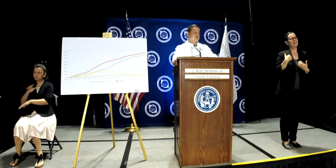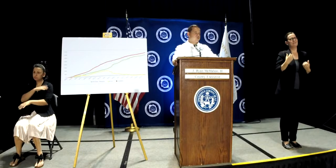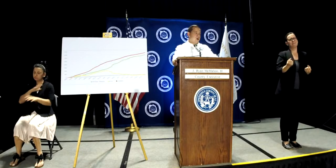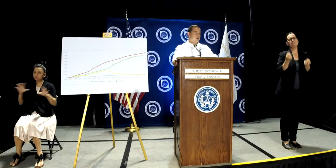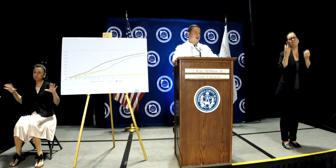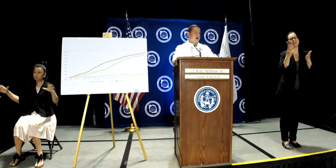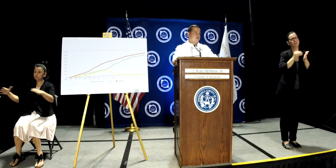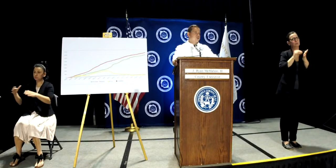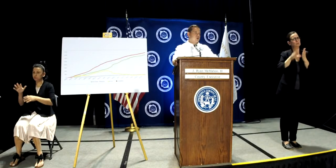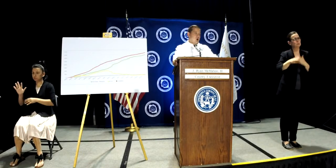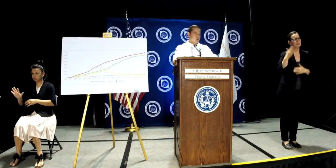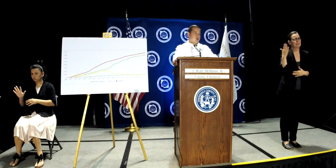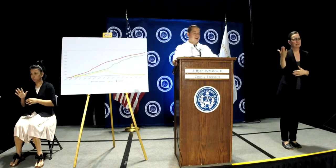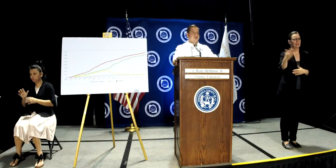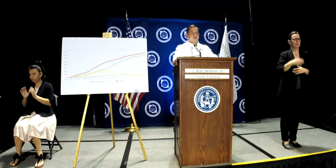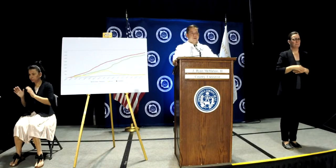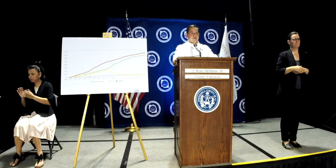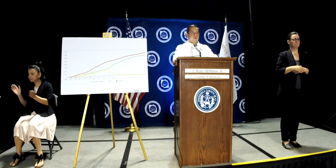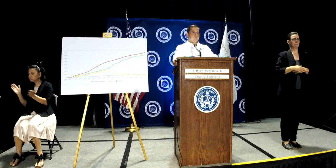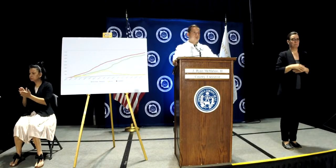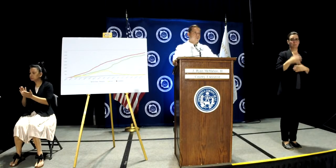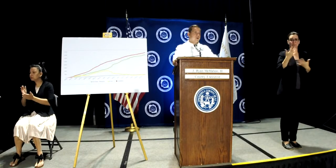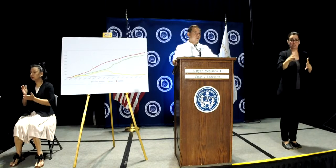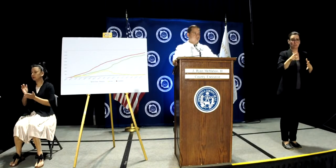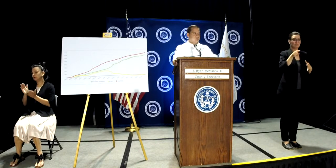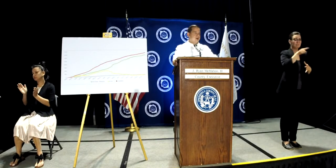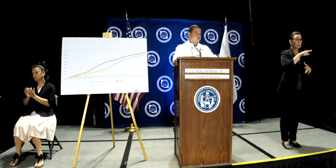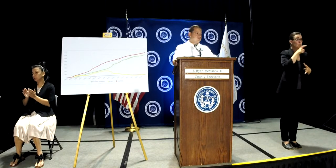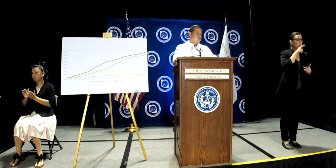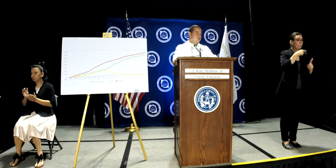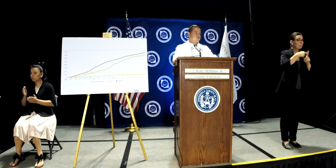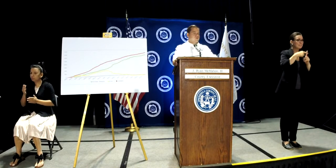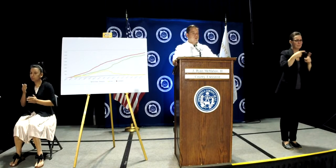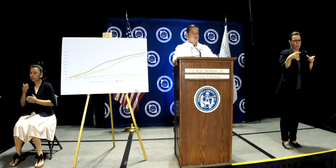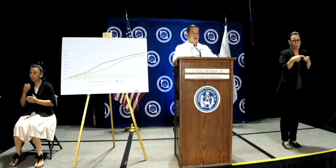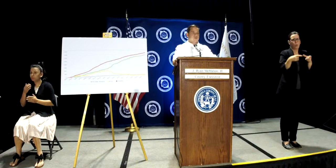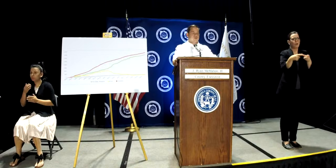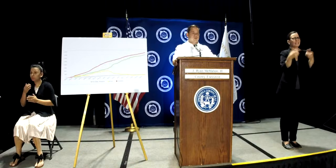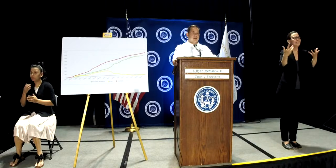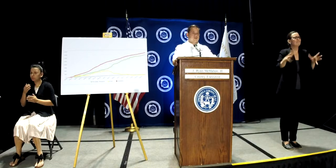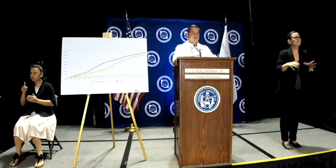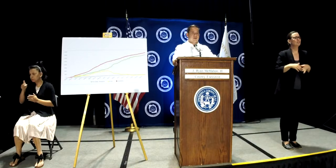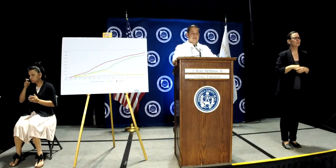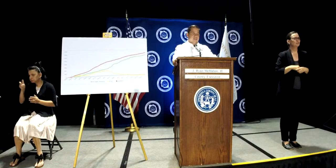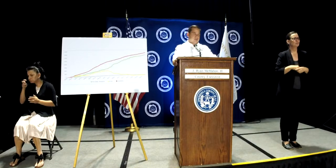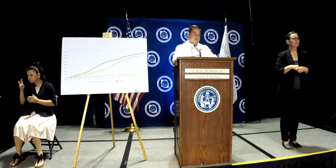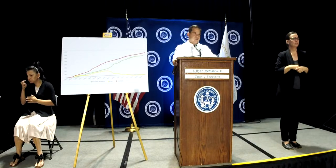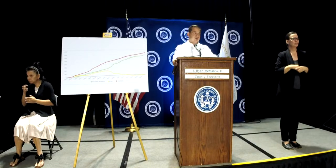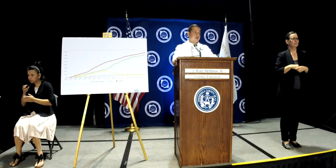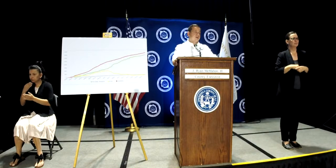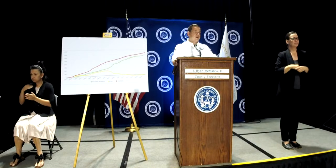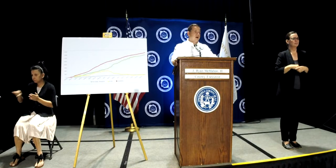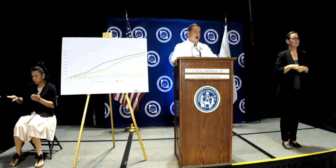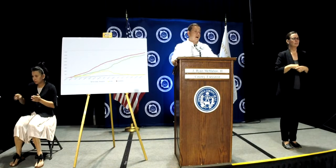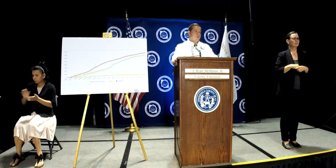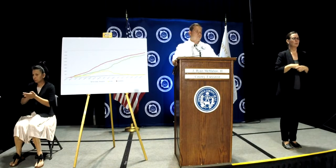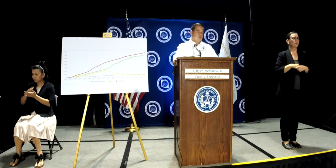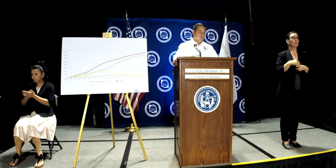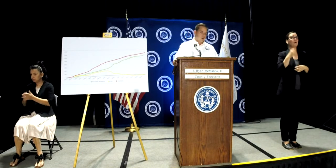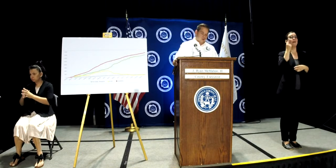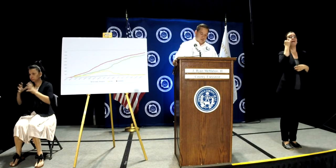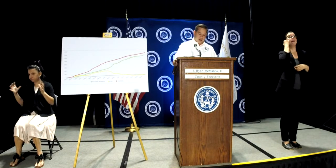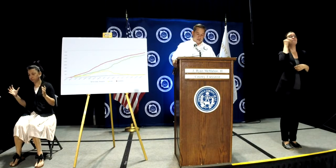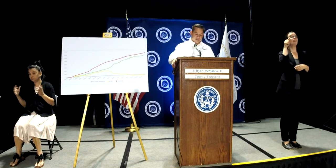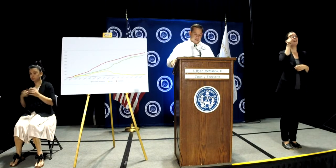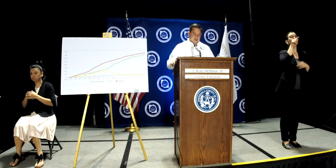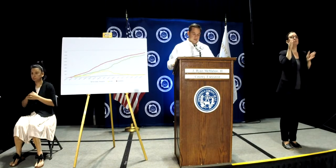Some of our smaller colleges, 100 compared to 3,000 students or 4,000, 2,000, it's a little different. But